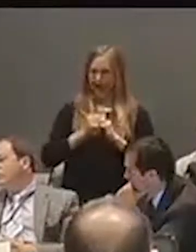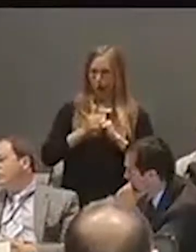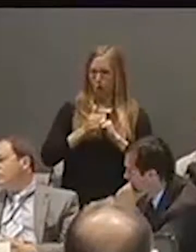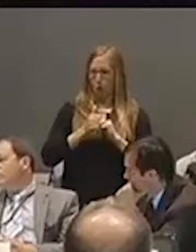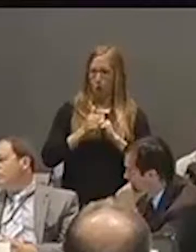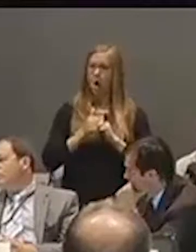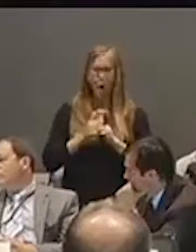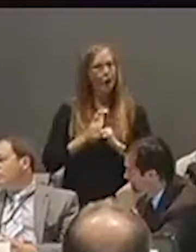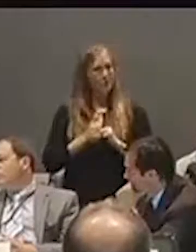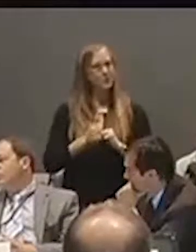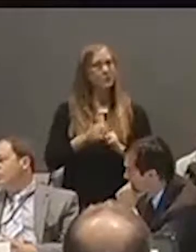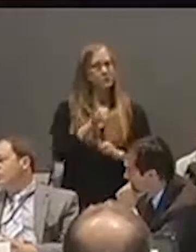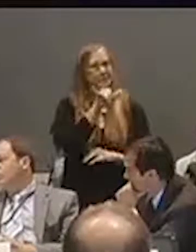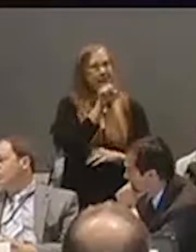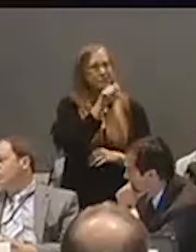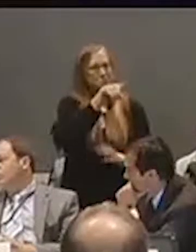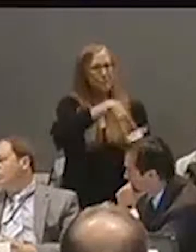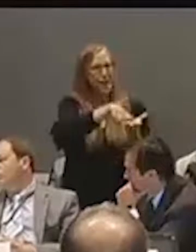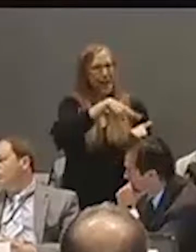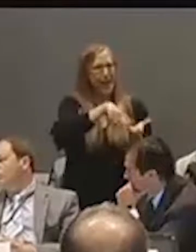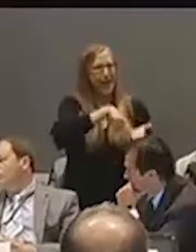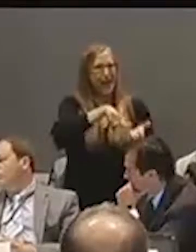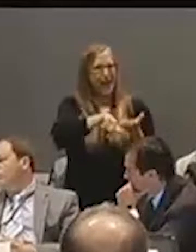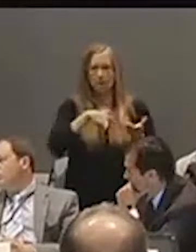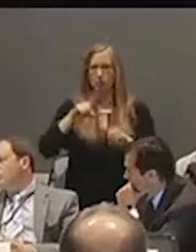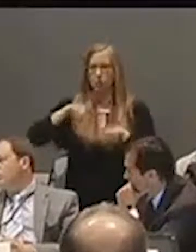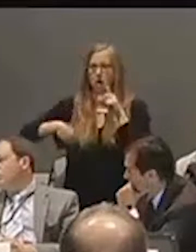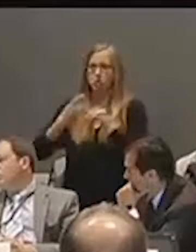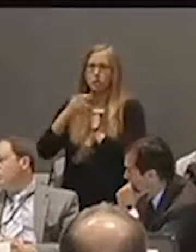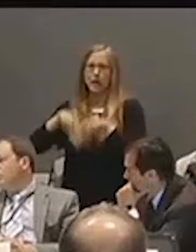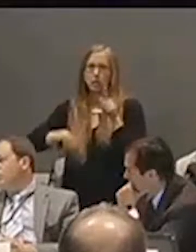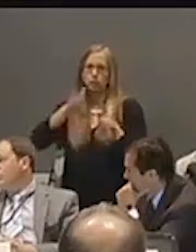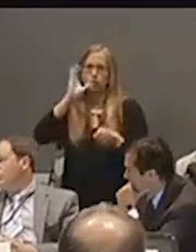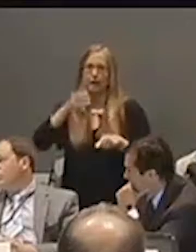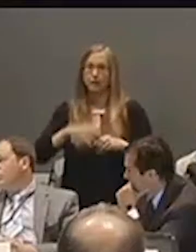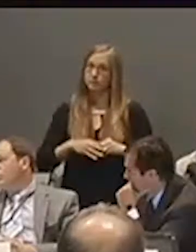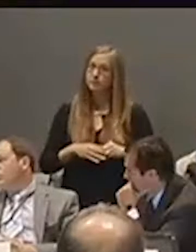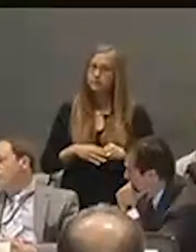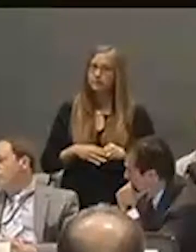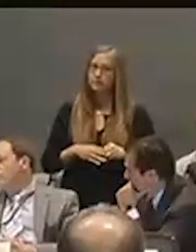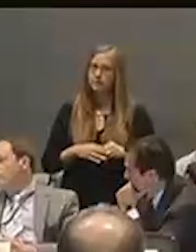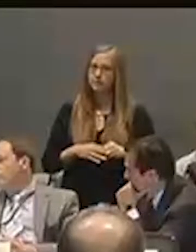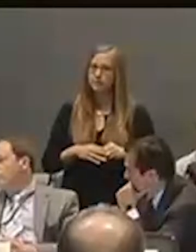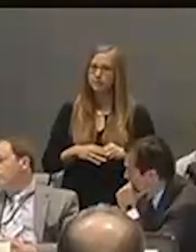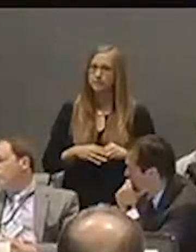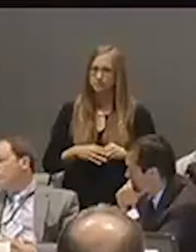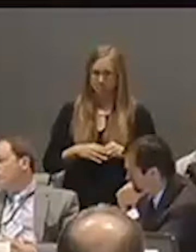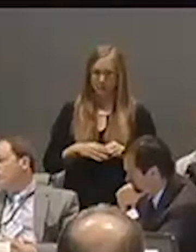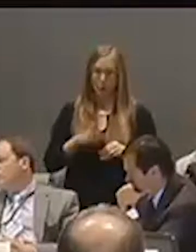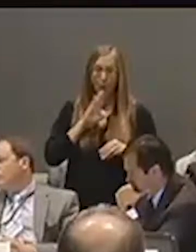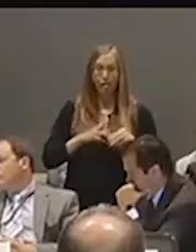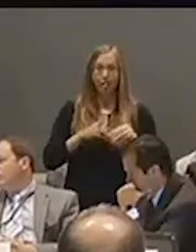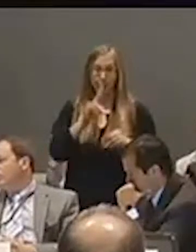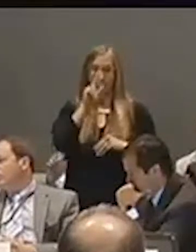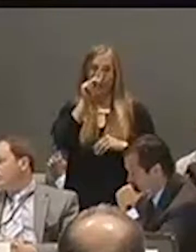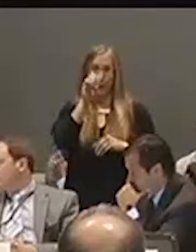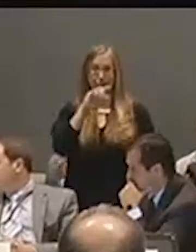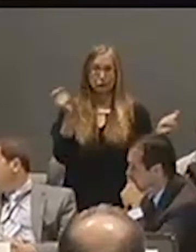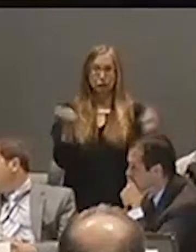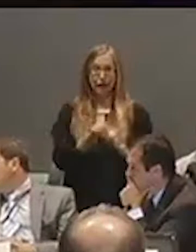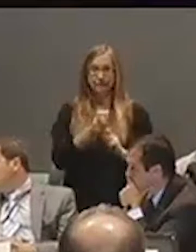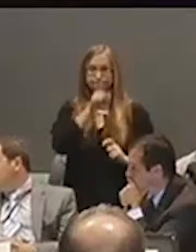justify that when you have to explain that if there's going to be a change in rates and so forth. Another thing, and I noticed it